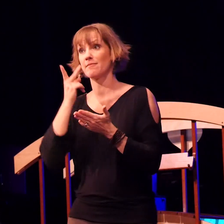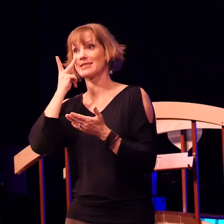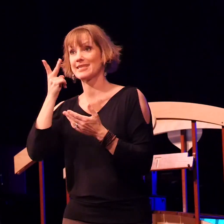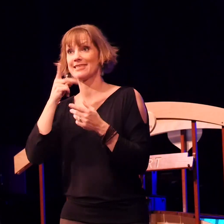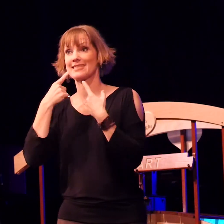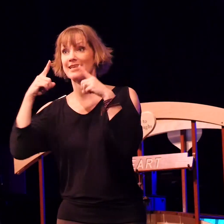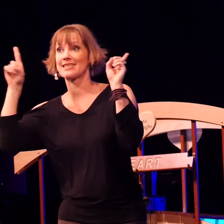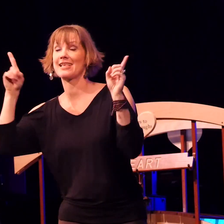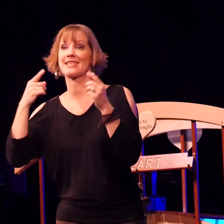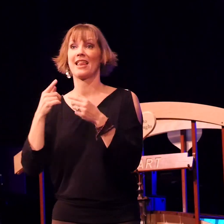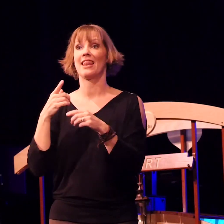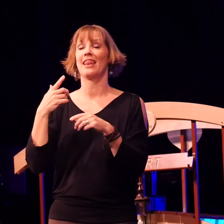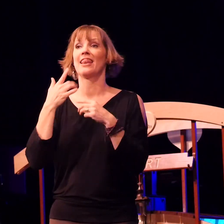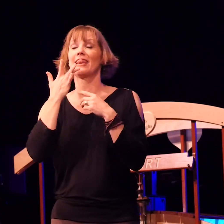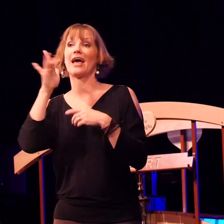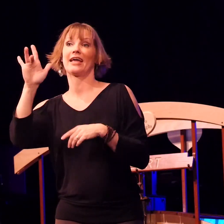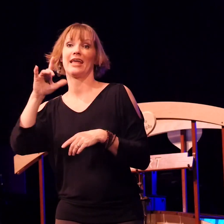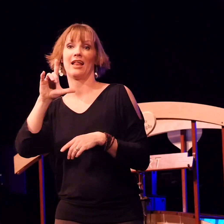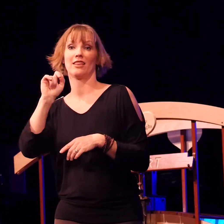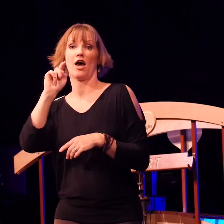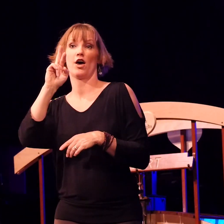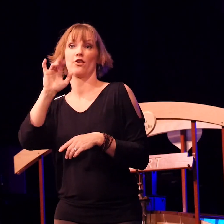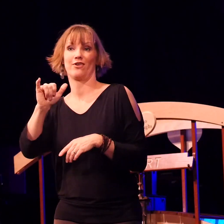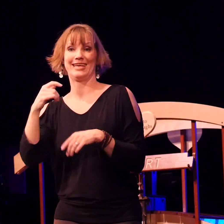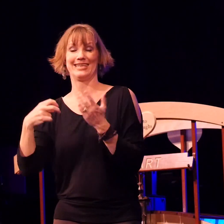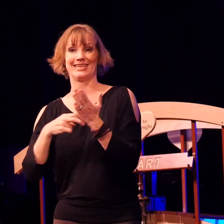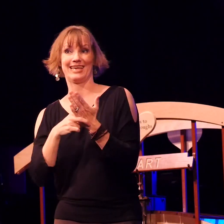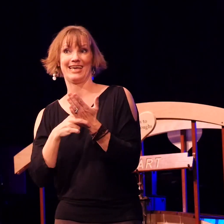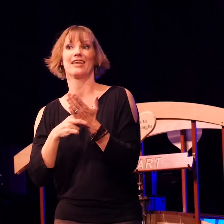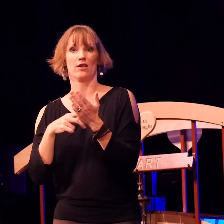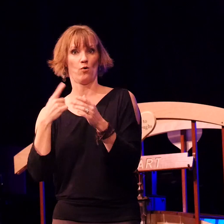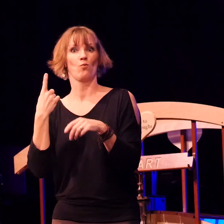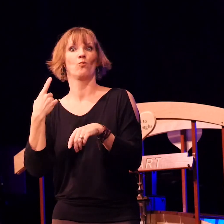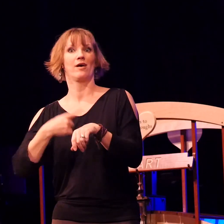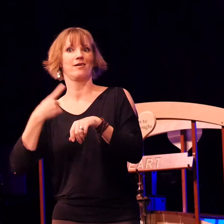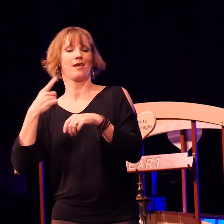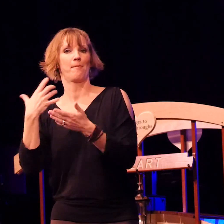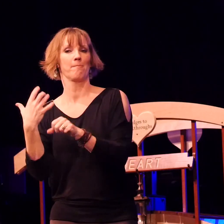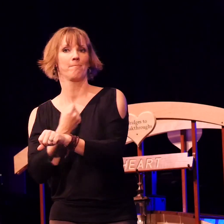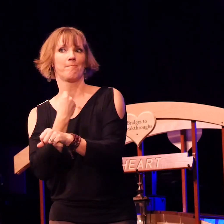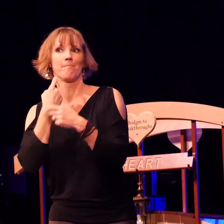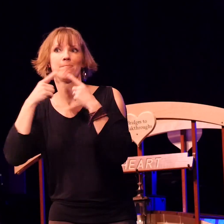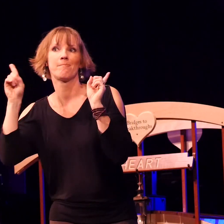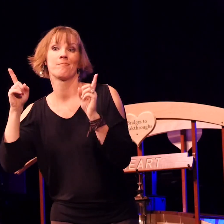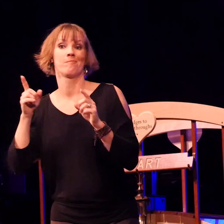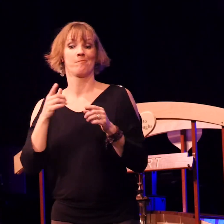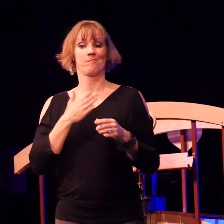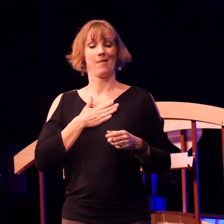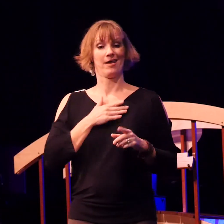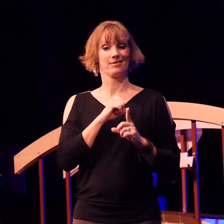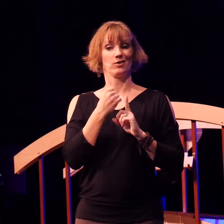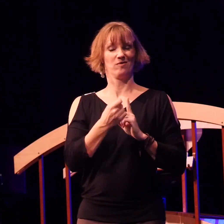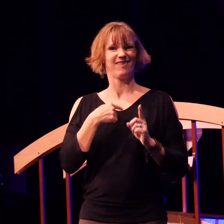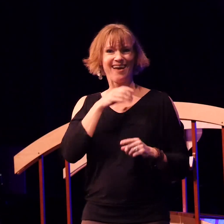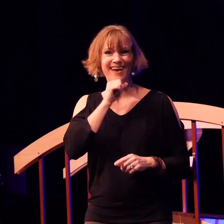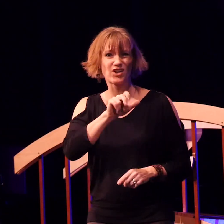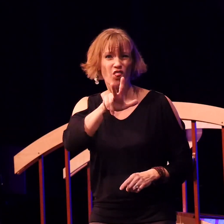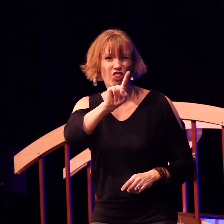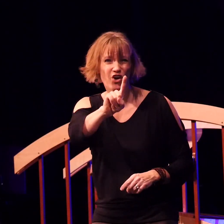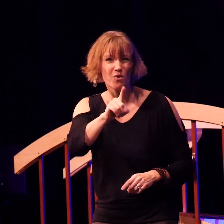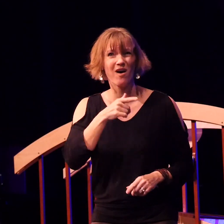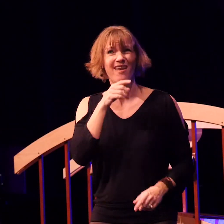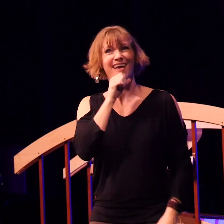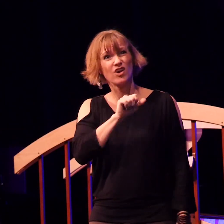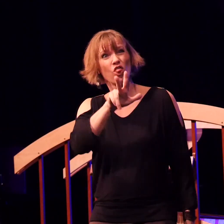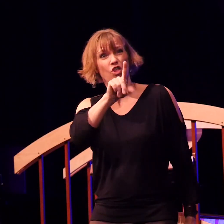as a lucky lottery ticket that one chances upon. It is important to note in my case that I was 31 years old, 31